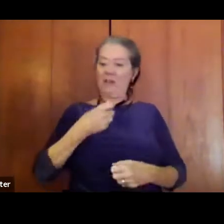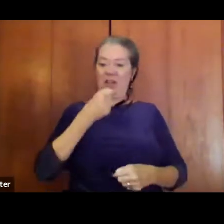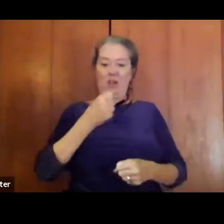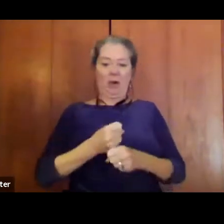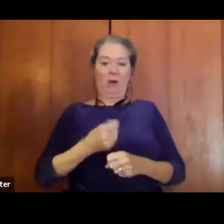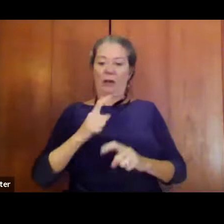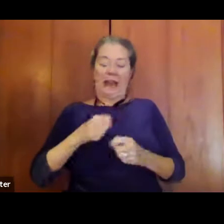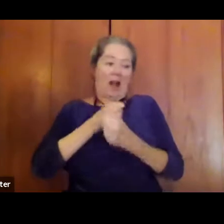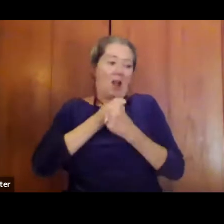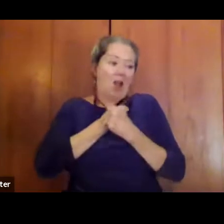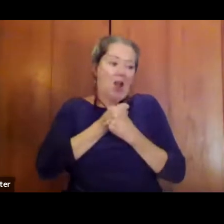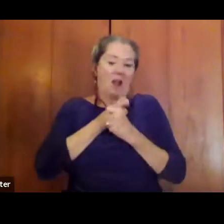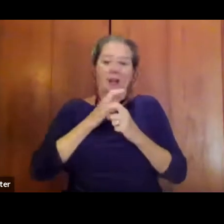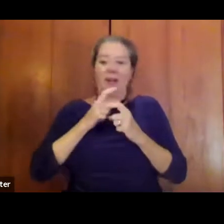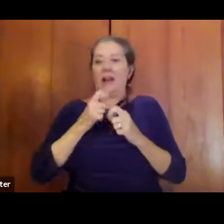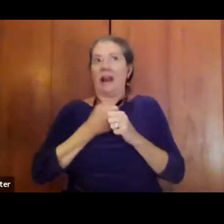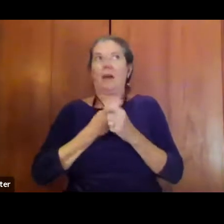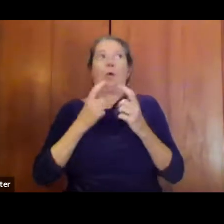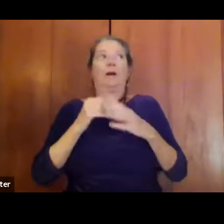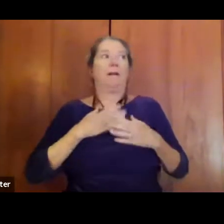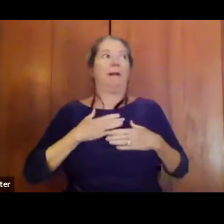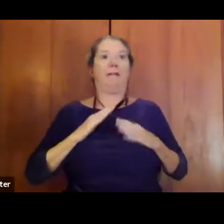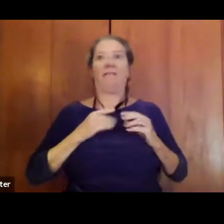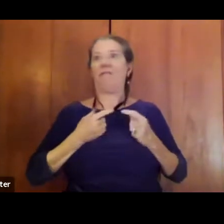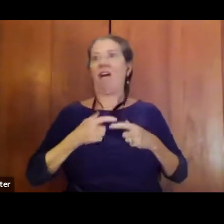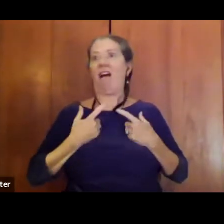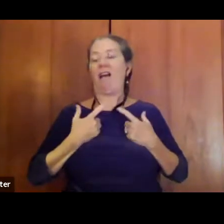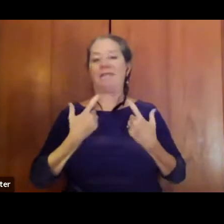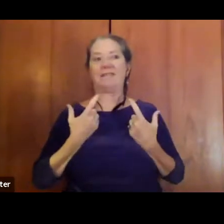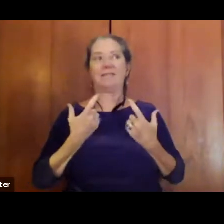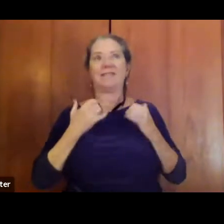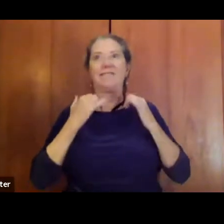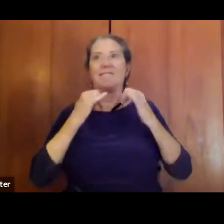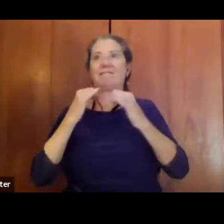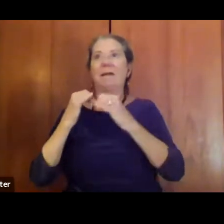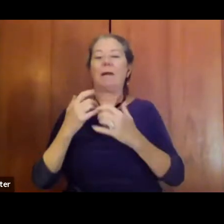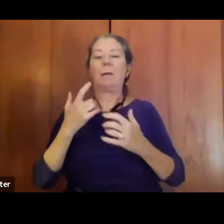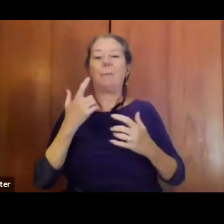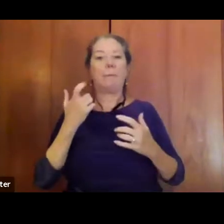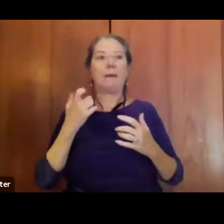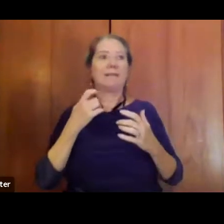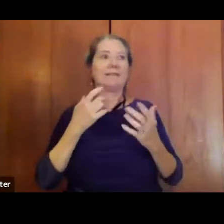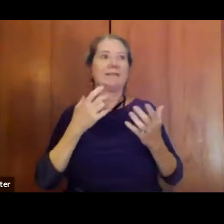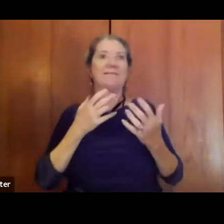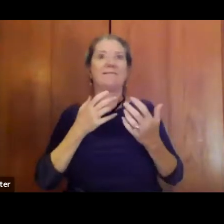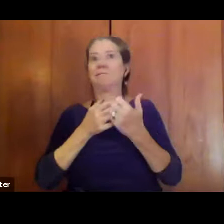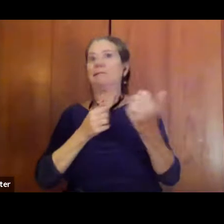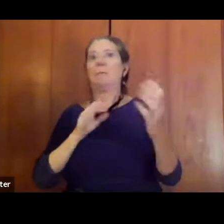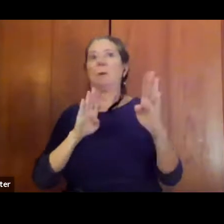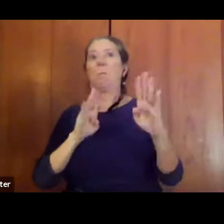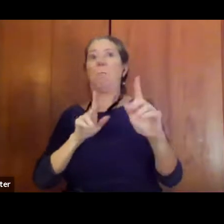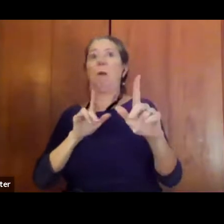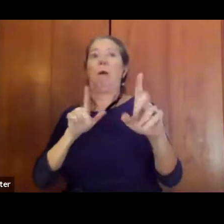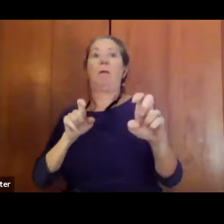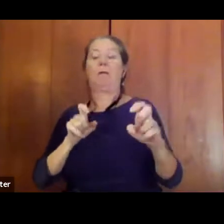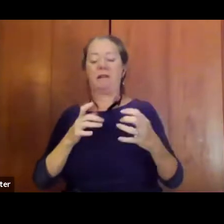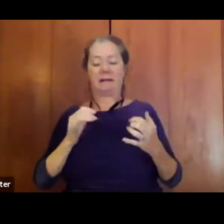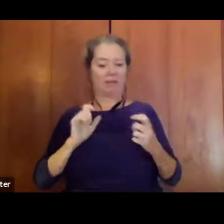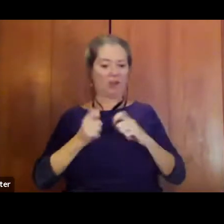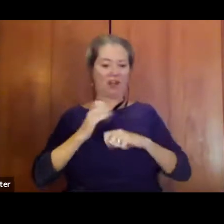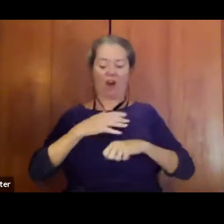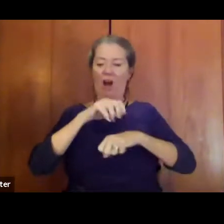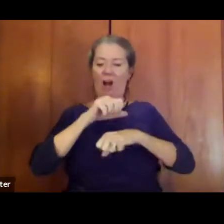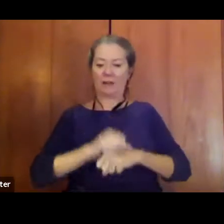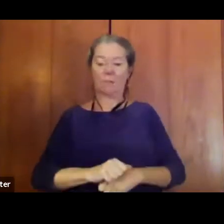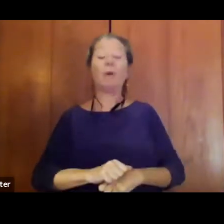our life as we would have liked because we were not in the same bubble has made us change our customs, and how we must remember to